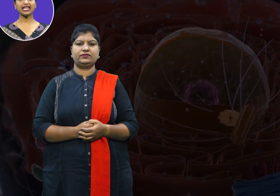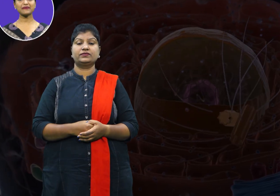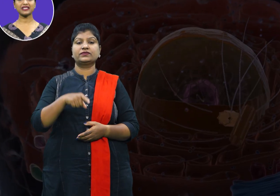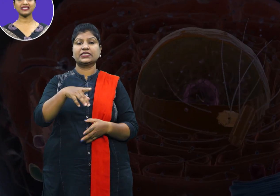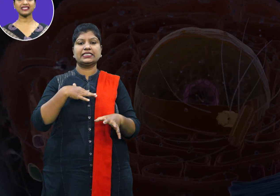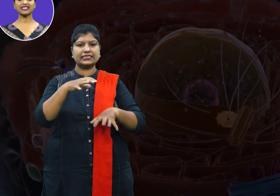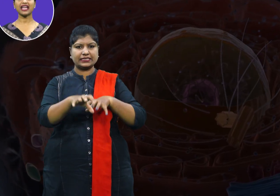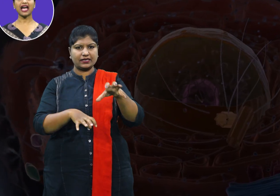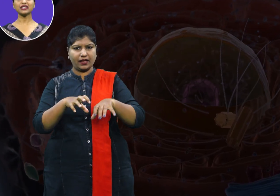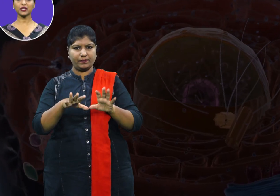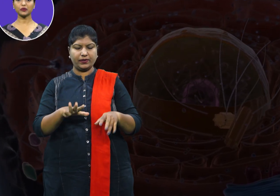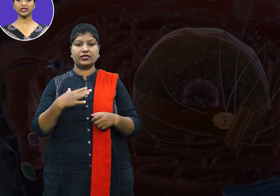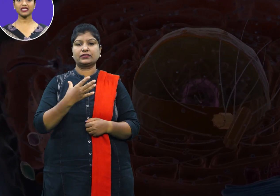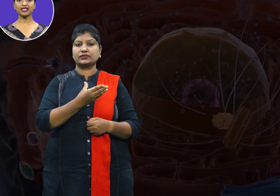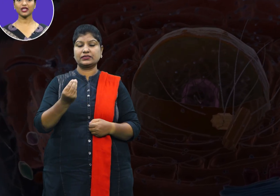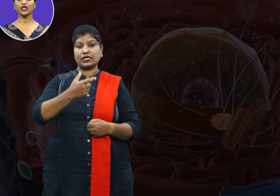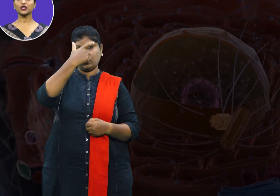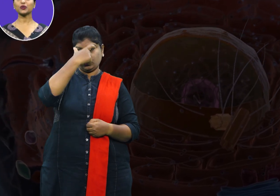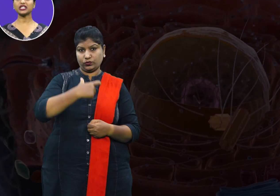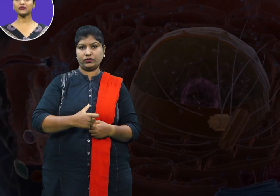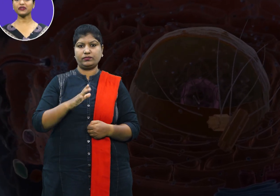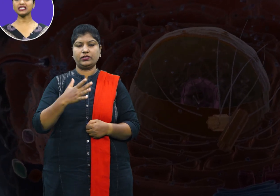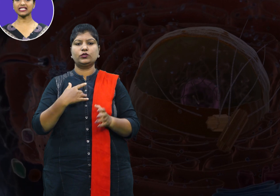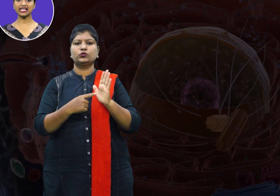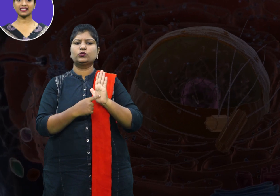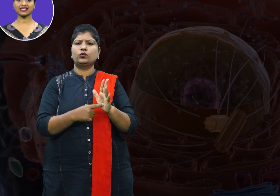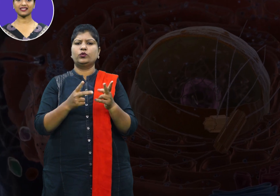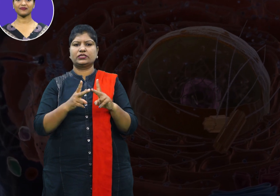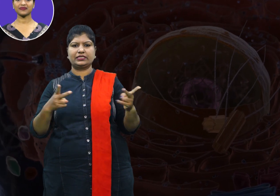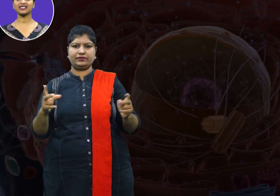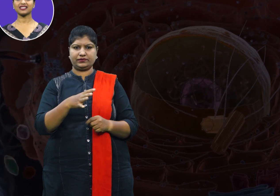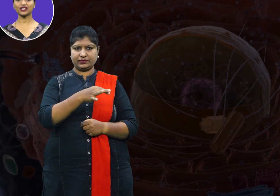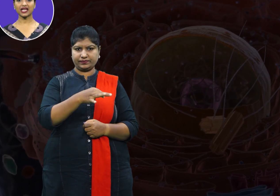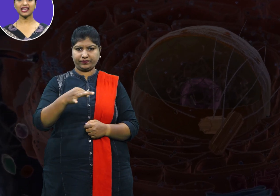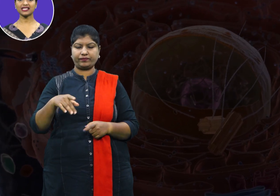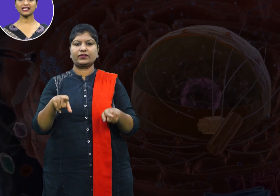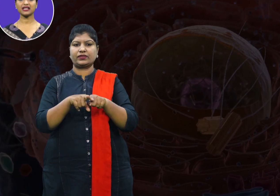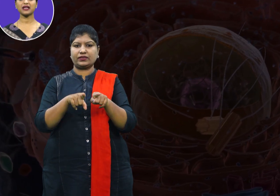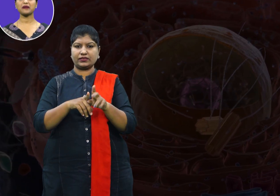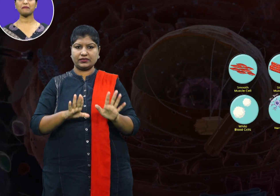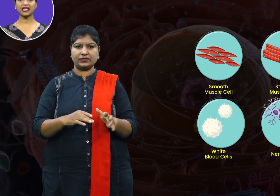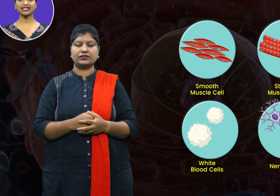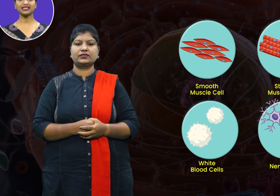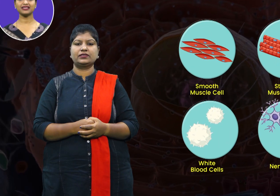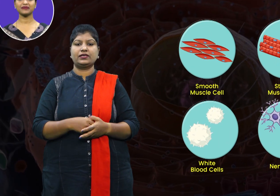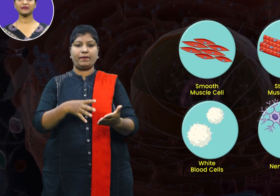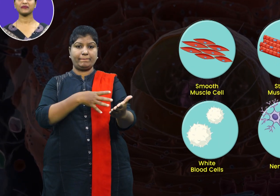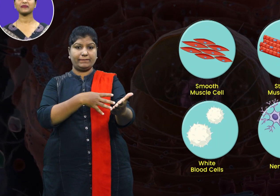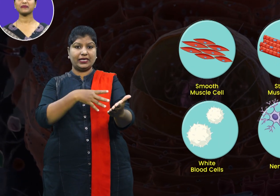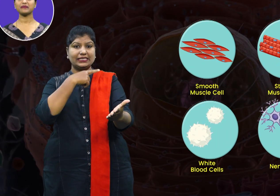The animals and humans show different cells such as blood,